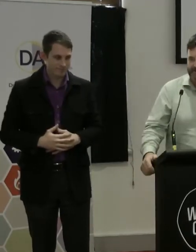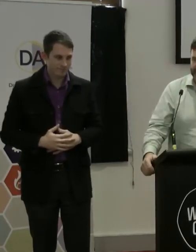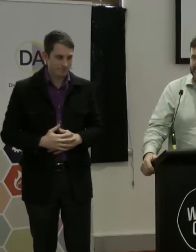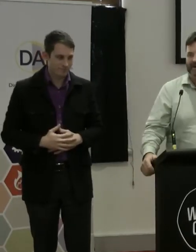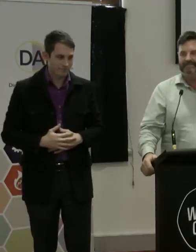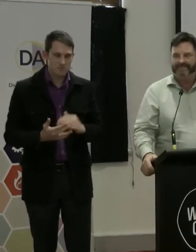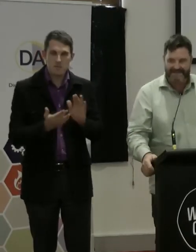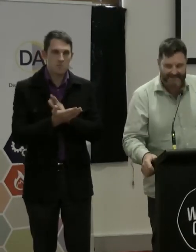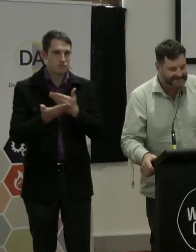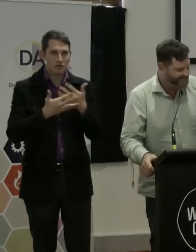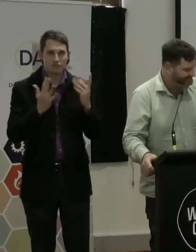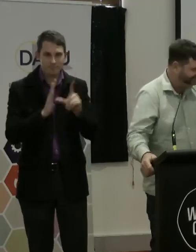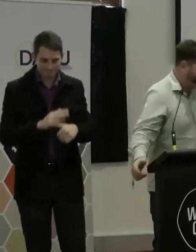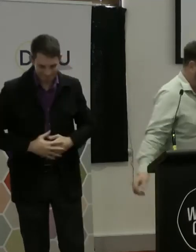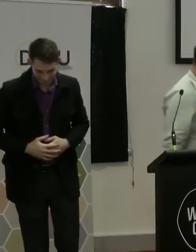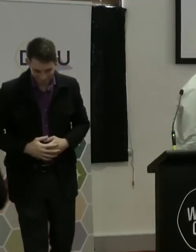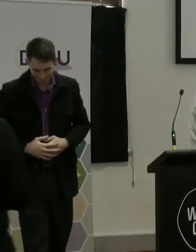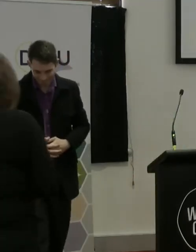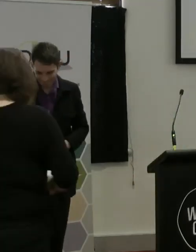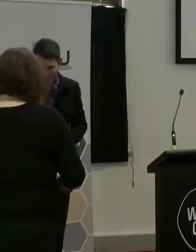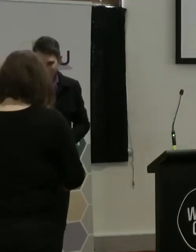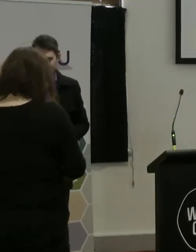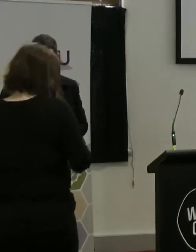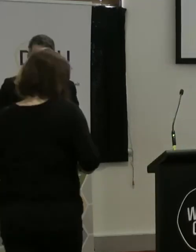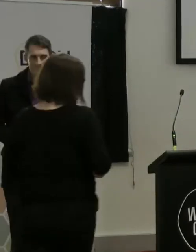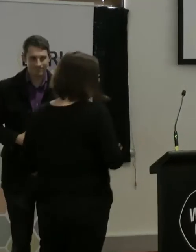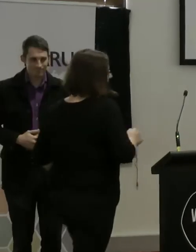and talk to you anytime. Thanks, Melissa.